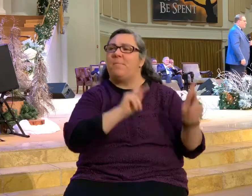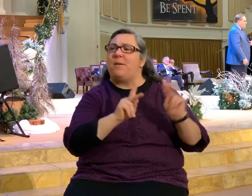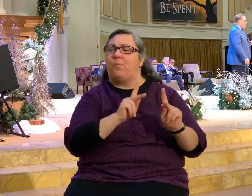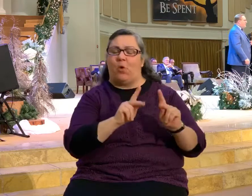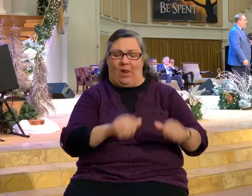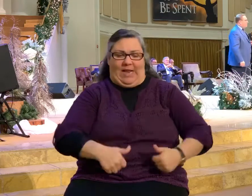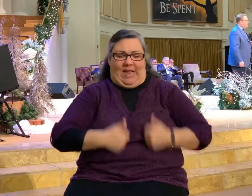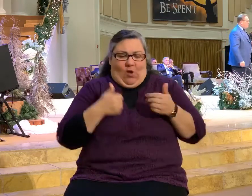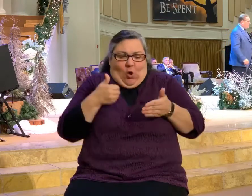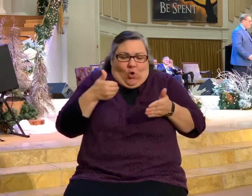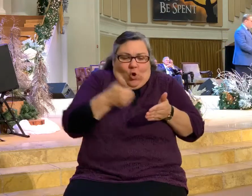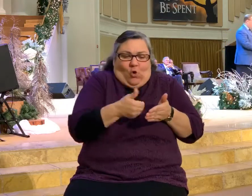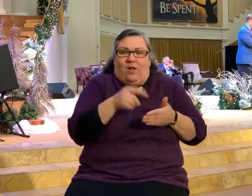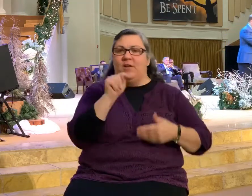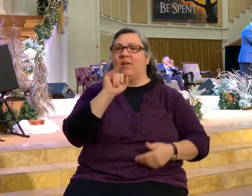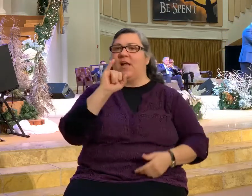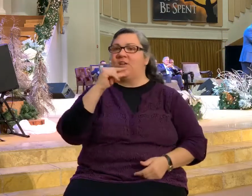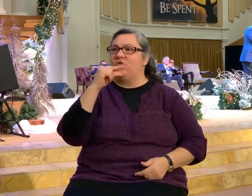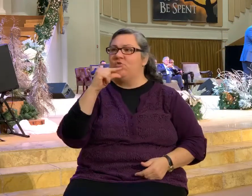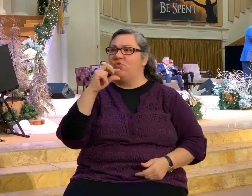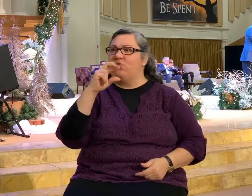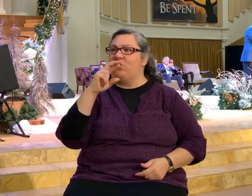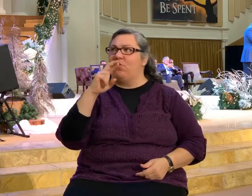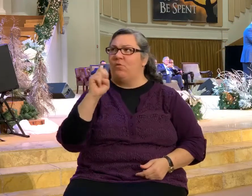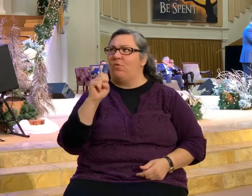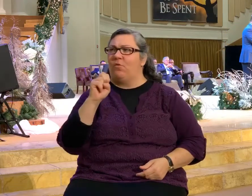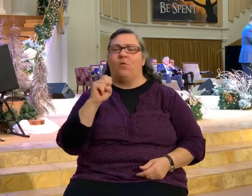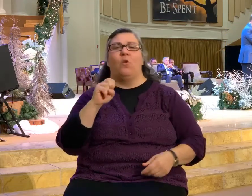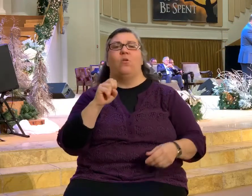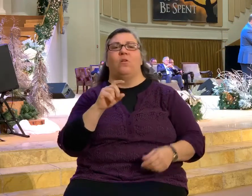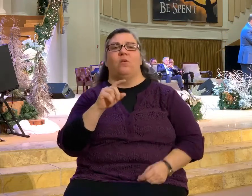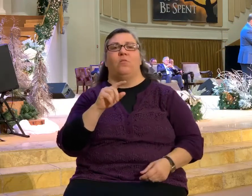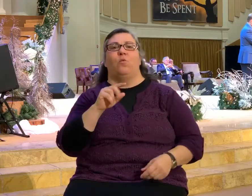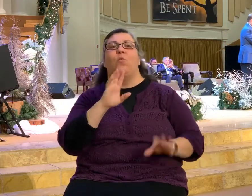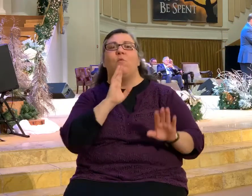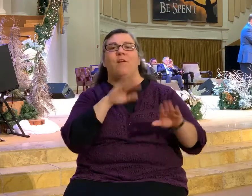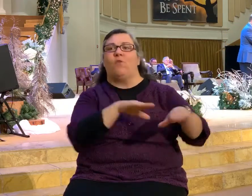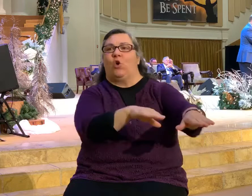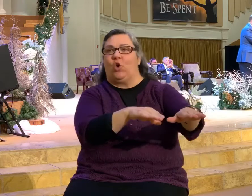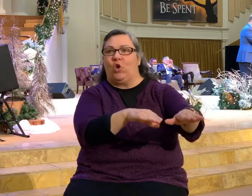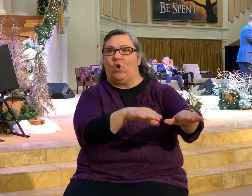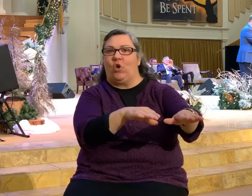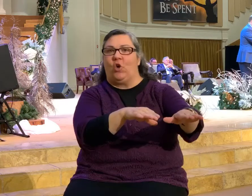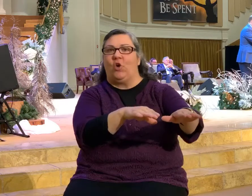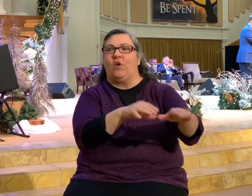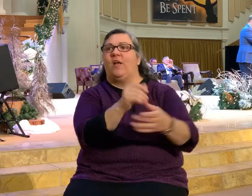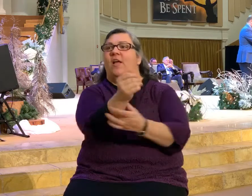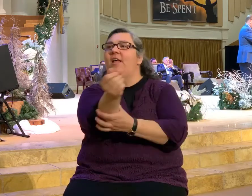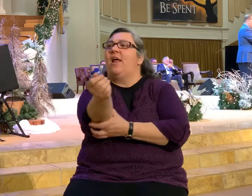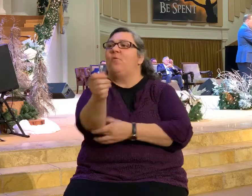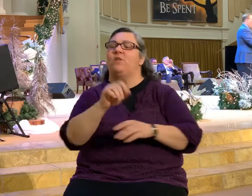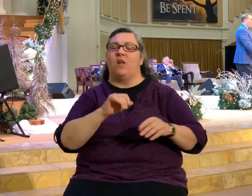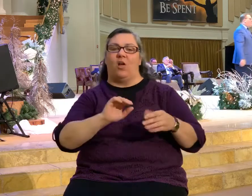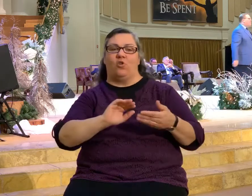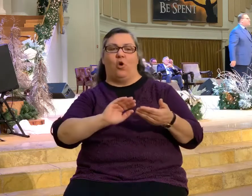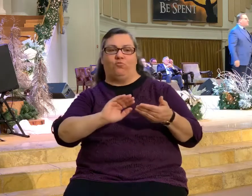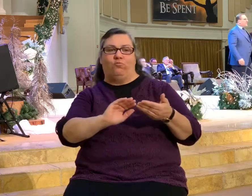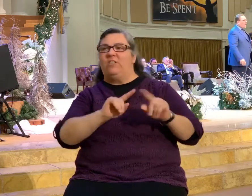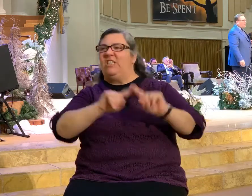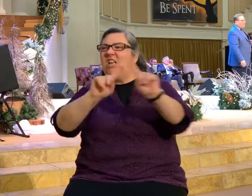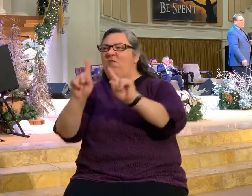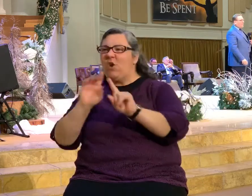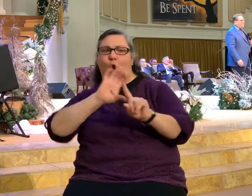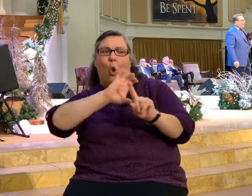lived next to the Tiber River in what was a bustling cultural center. Rome was